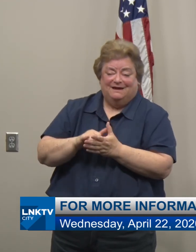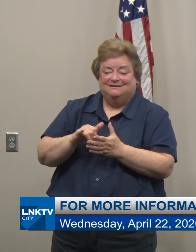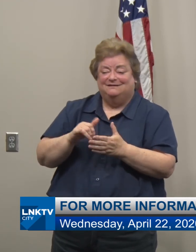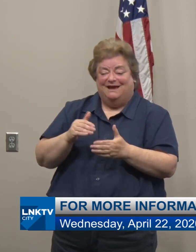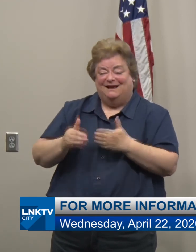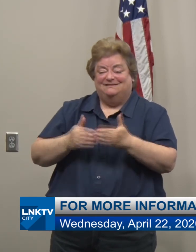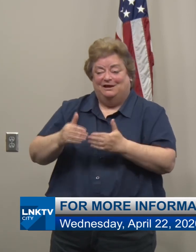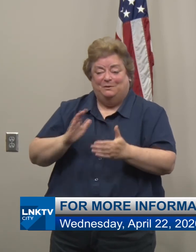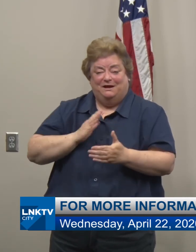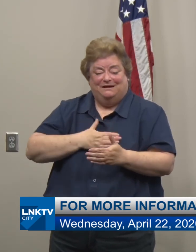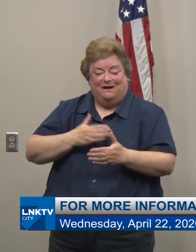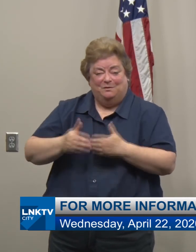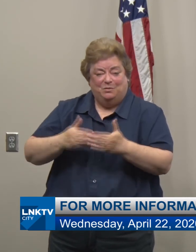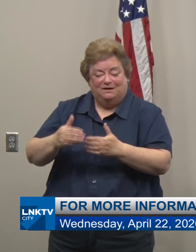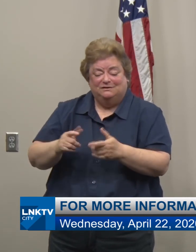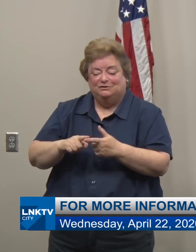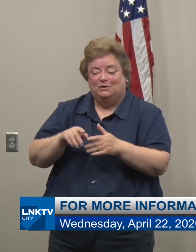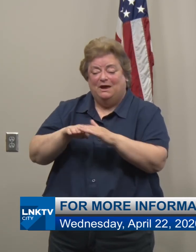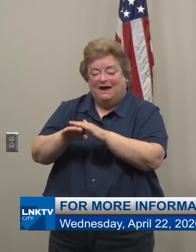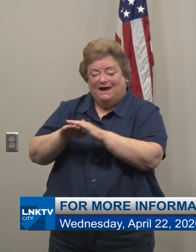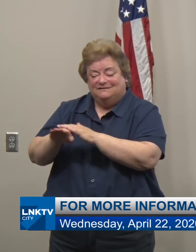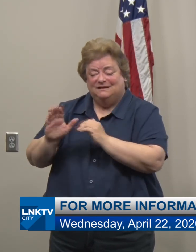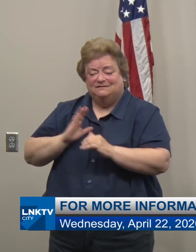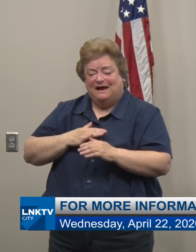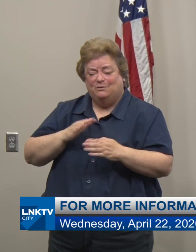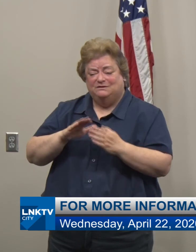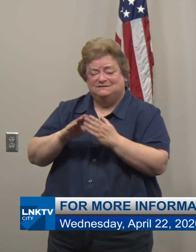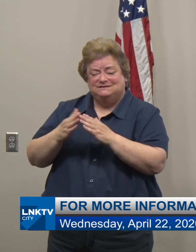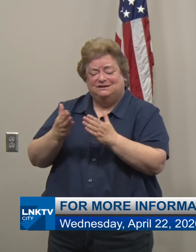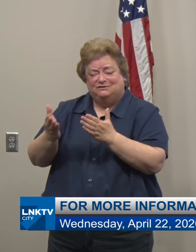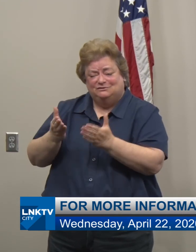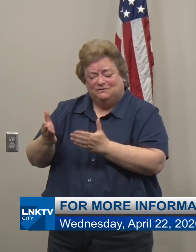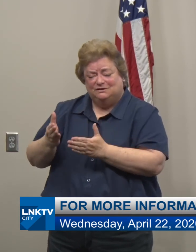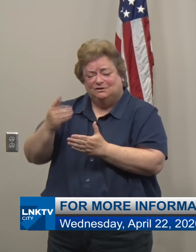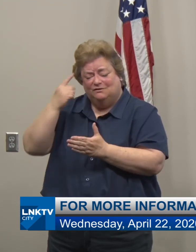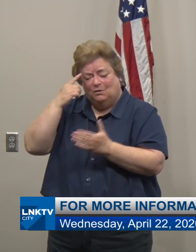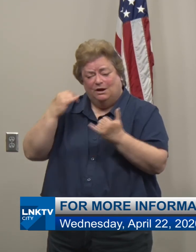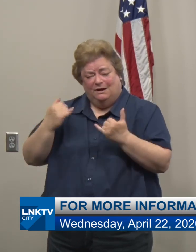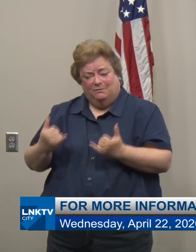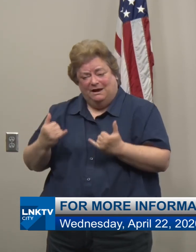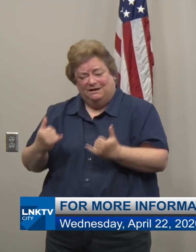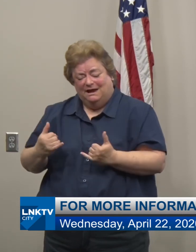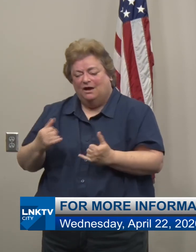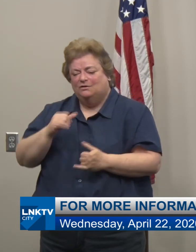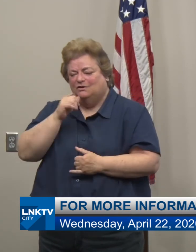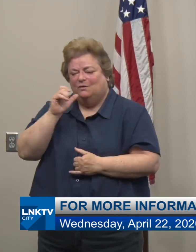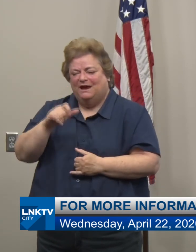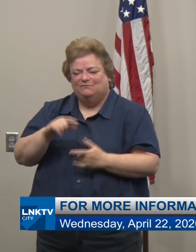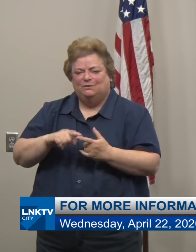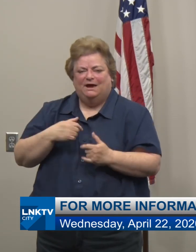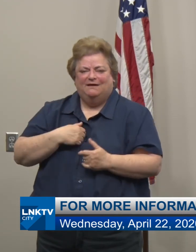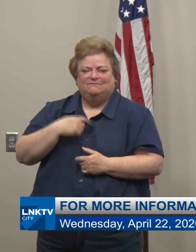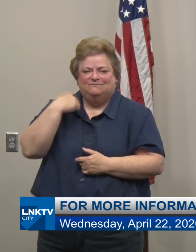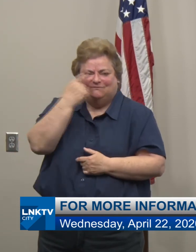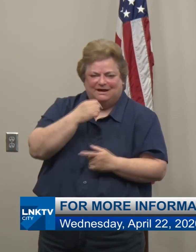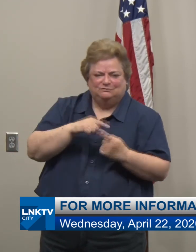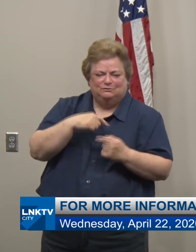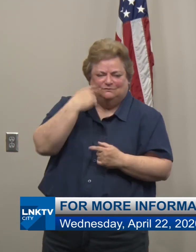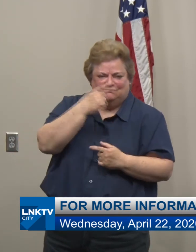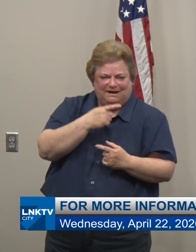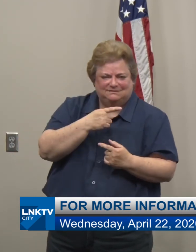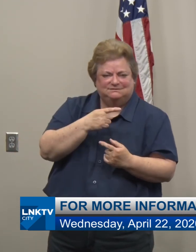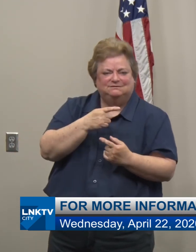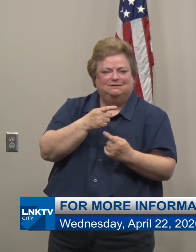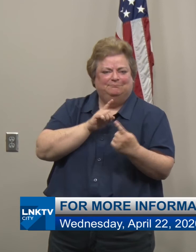provide online access to city services so that we can, for the time being, prevent those face-to-face interactions. That